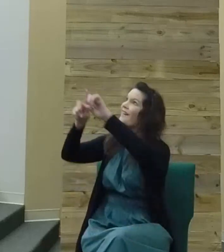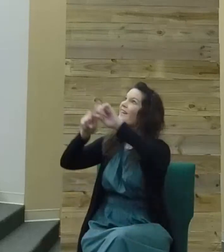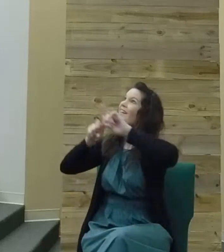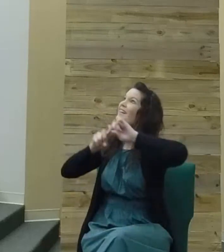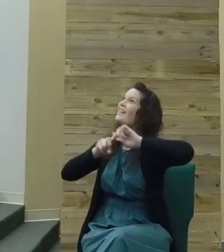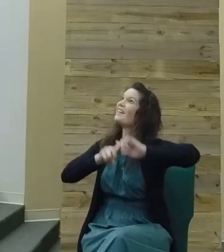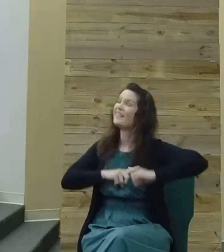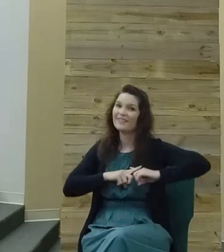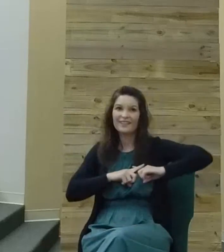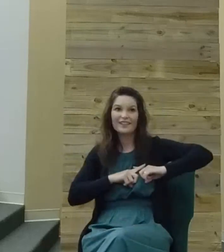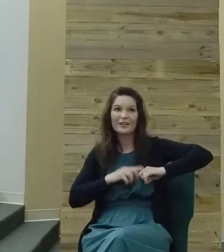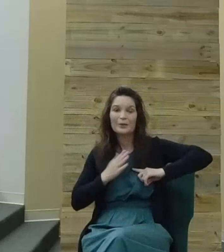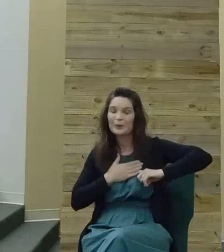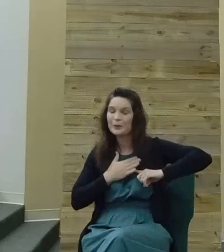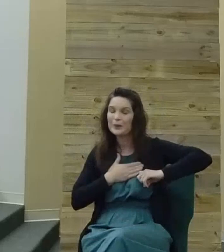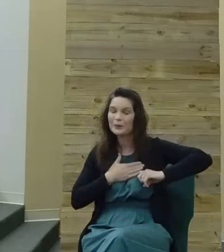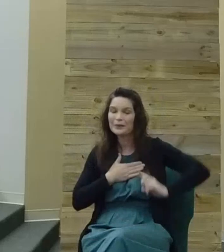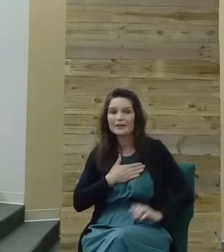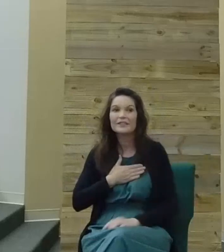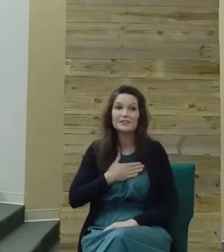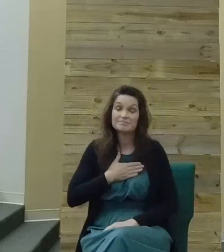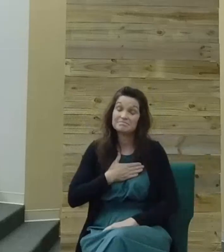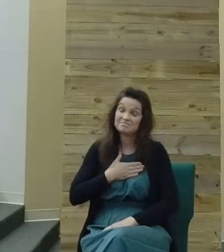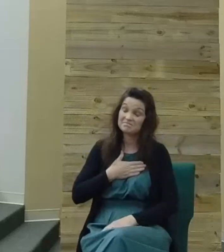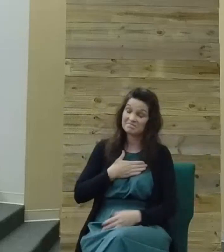that Christ's righteousness is applied to you.